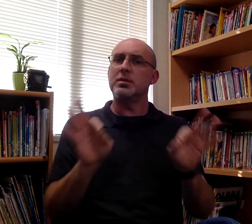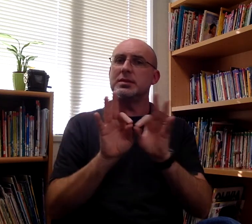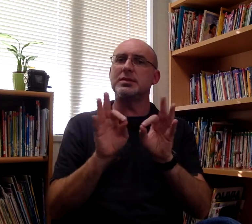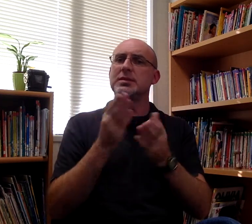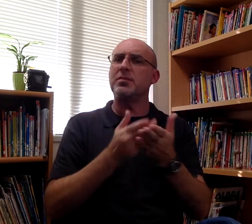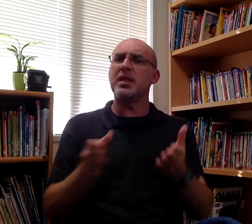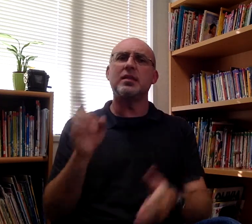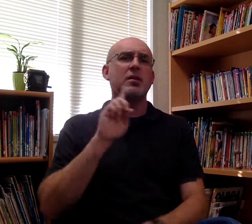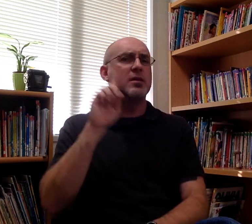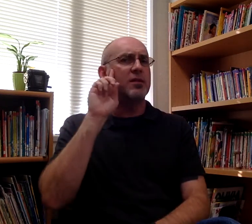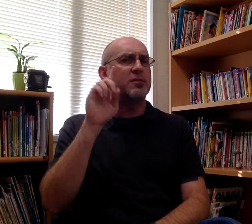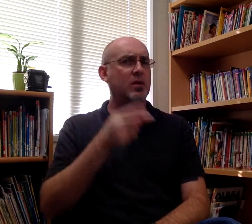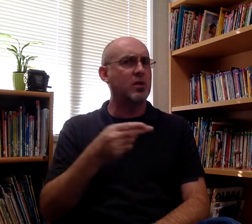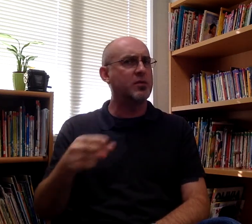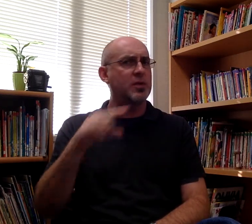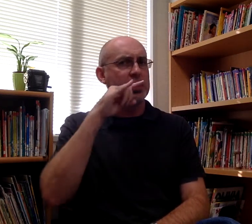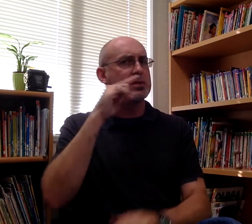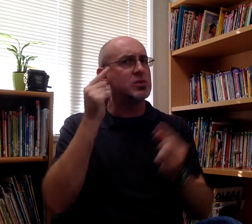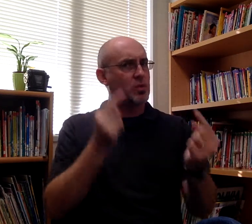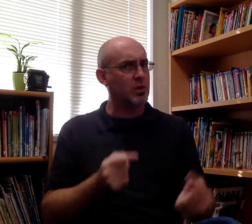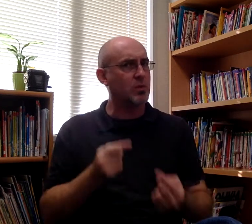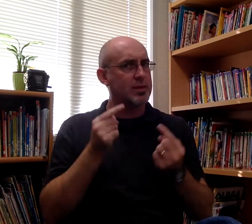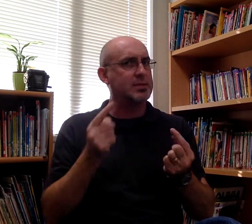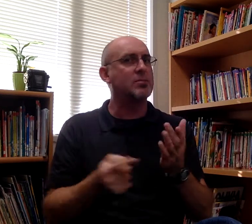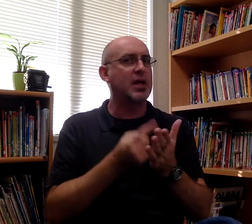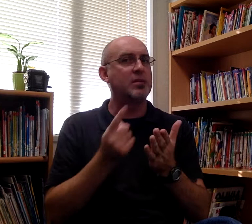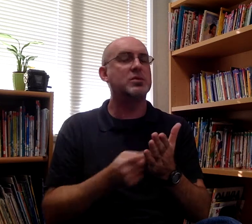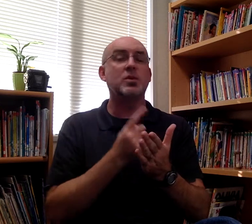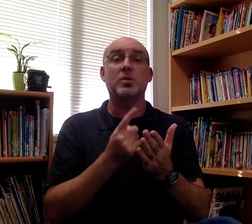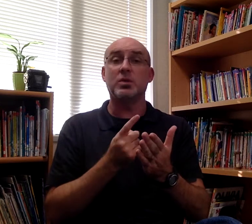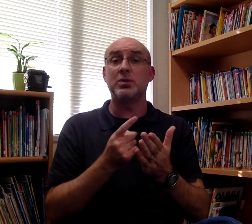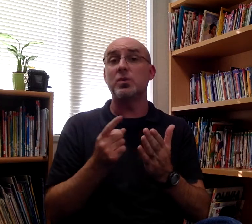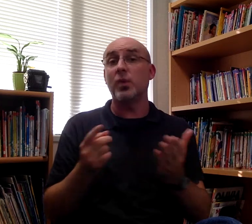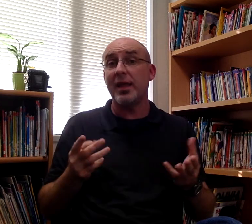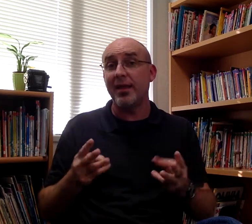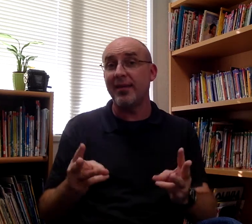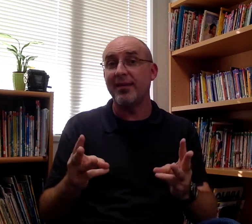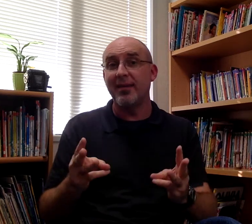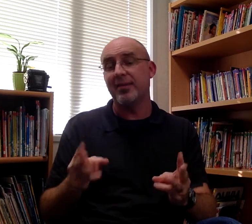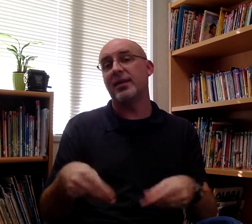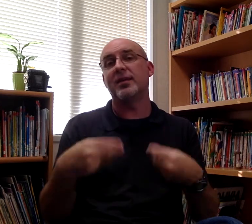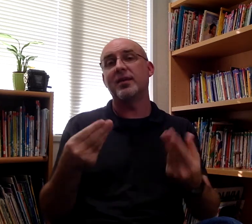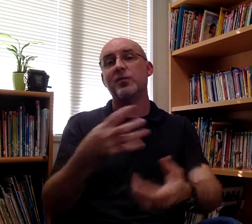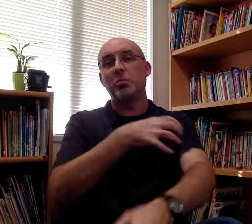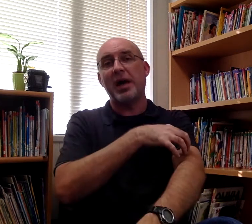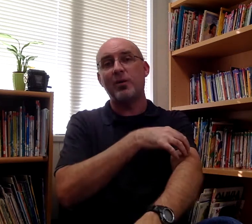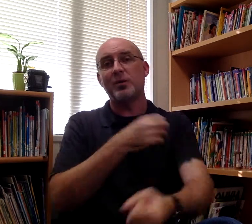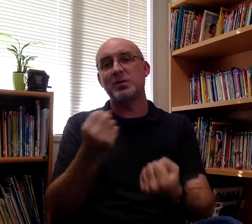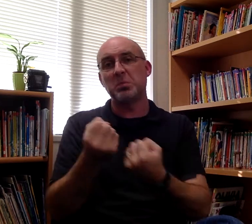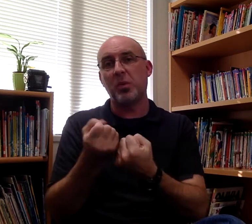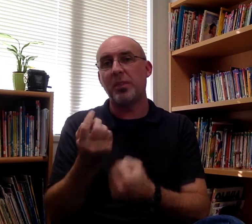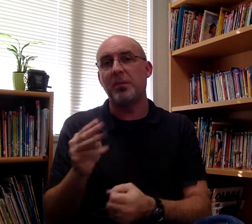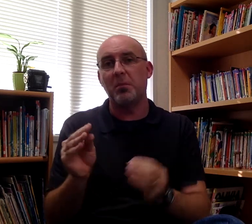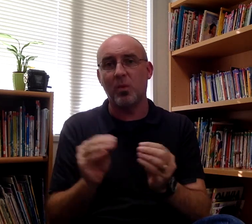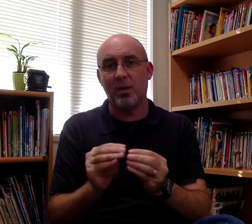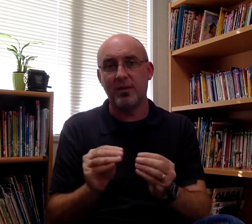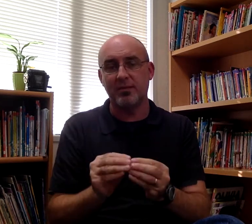This is something that our deaf and hard of hearing kids struggle with sometimes. So here's a way that I can give you power to support them more, all